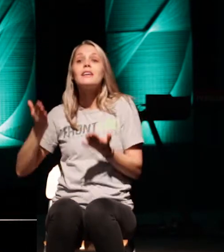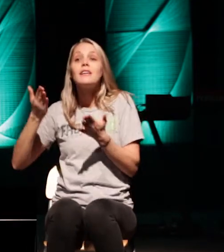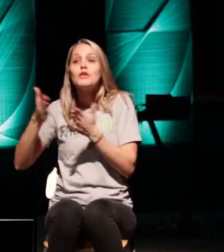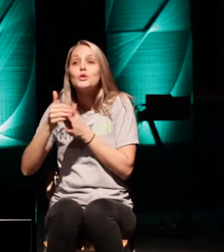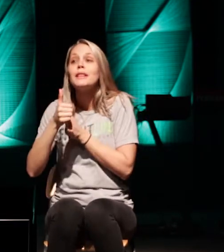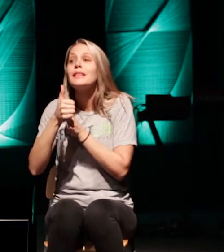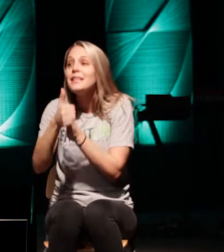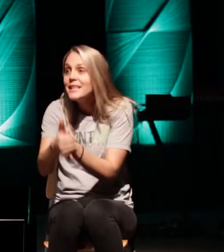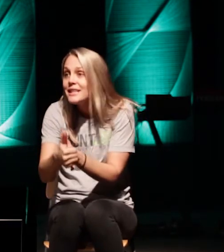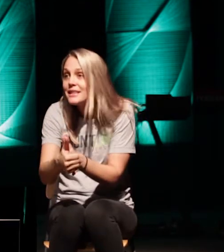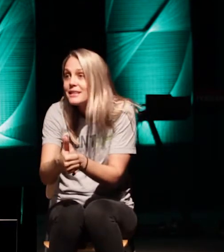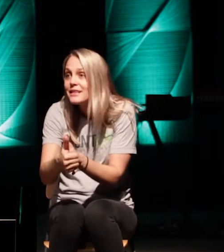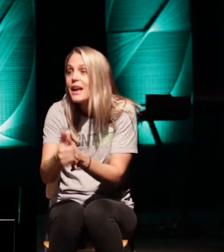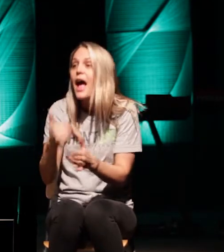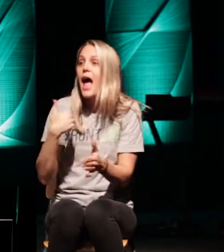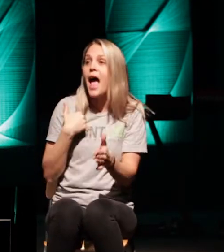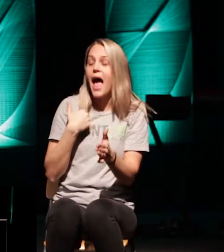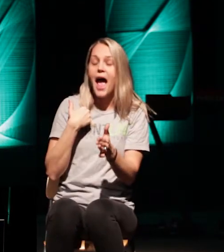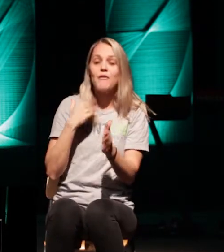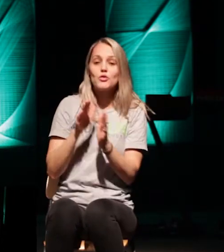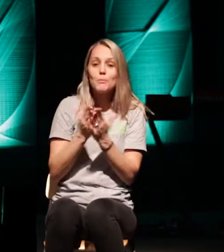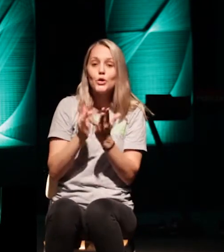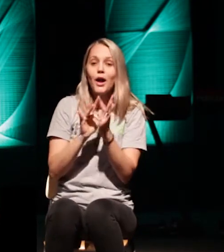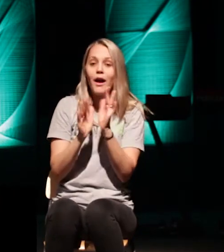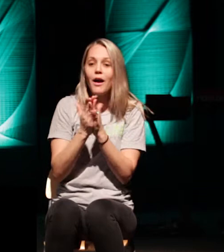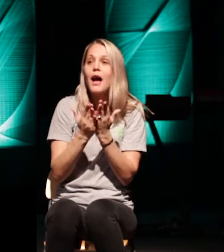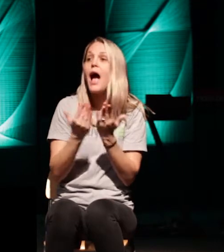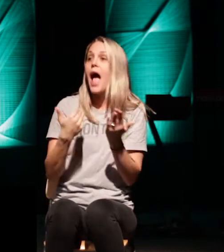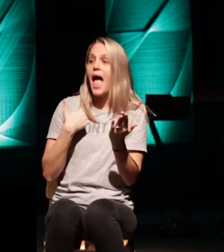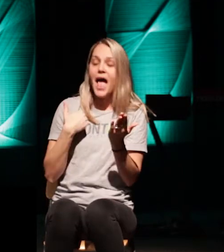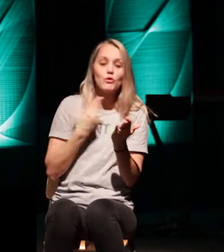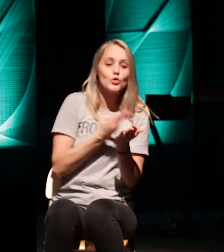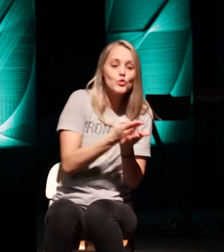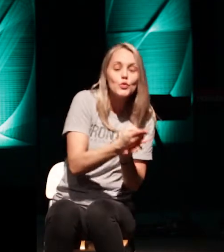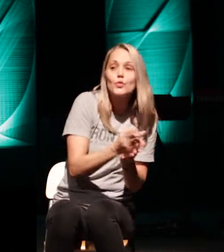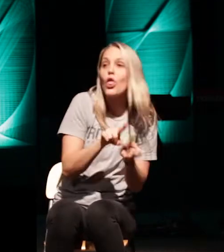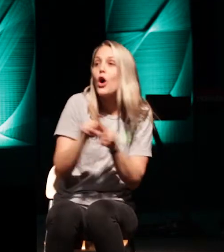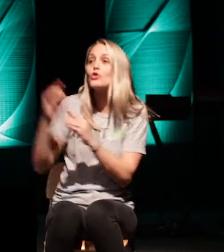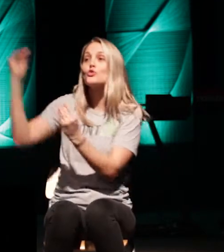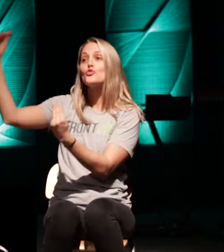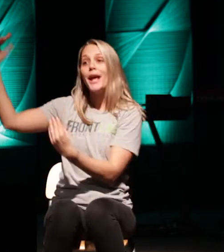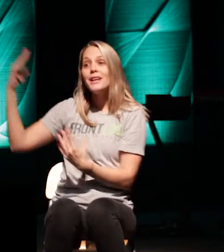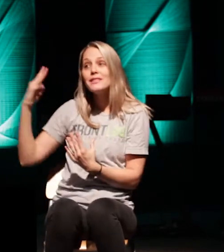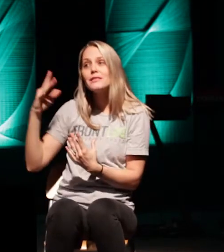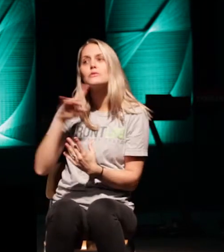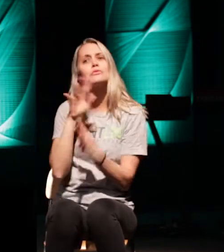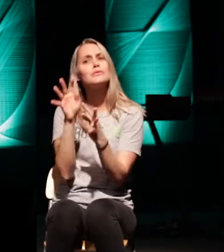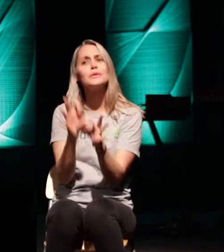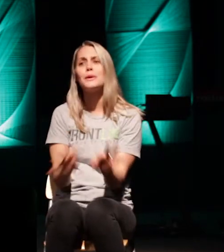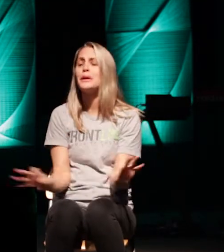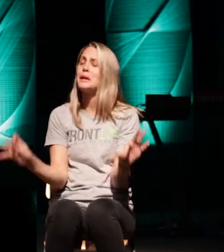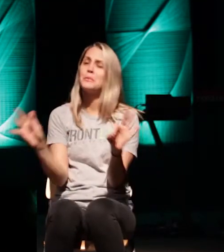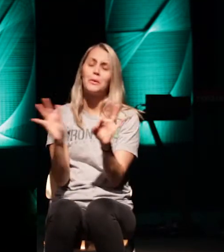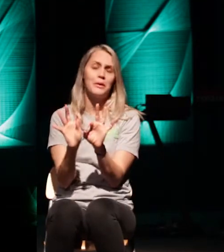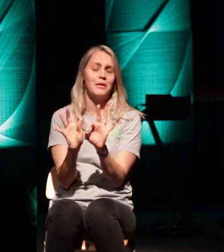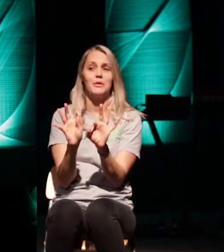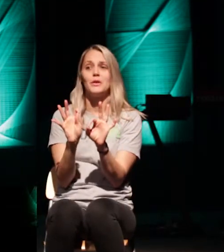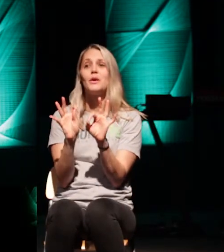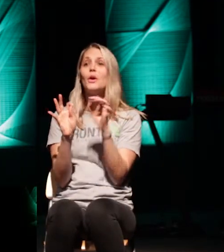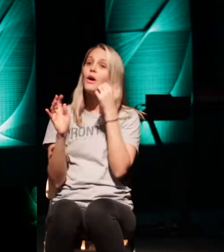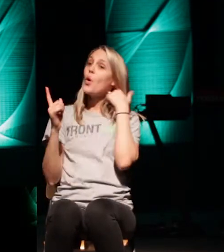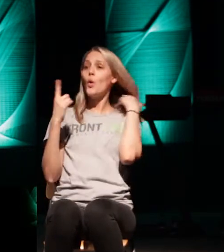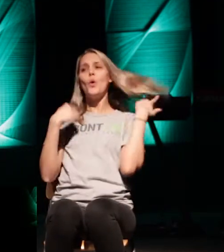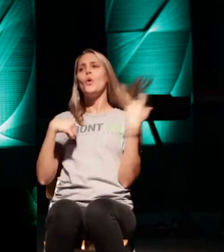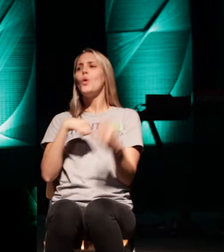book, and there's both truth and grace in this book. Here's what's so important. We love to sit back